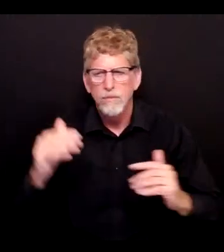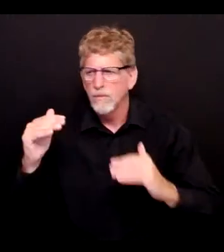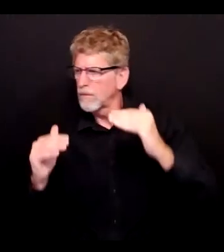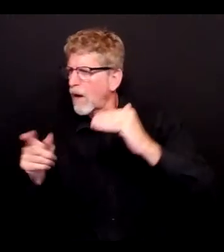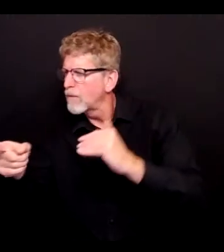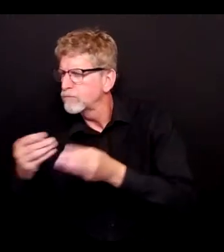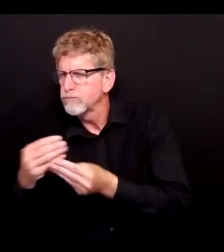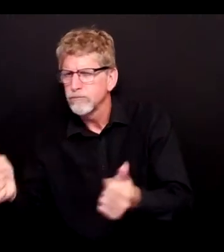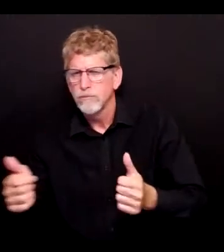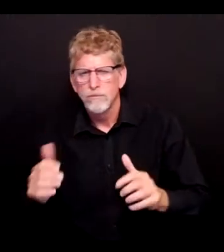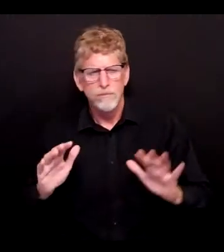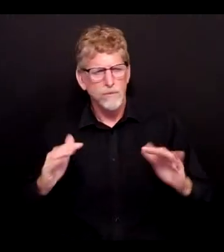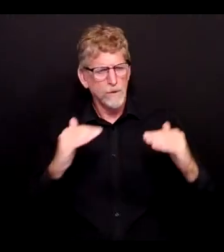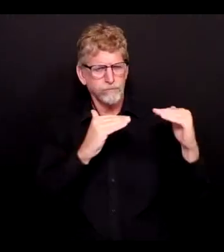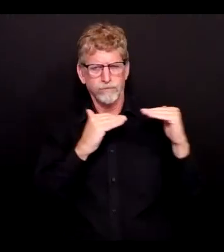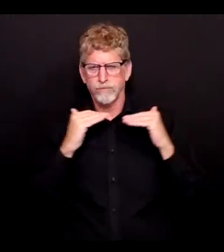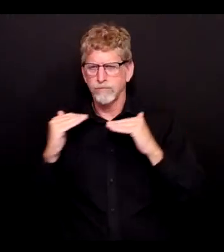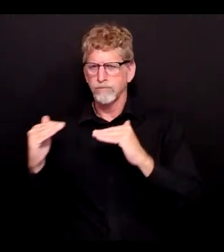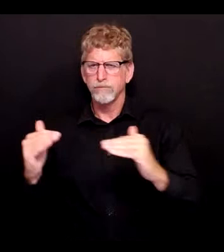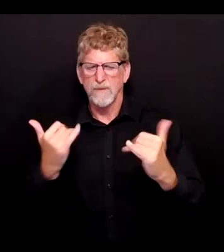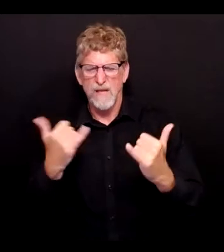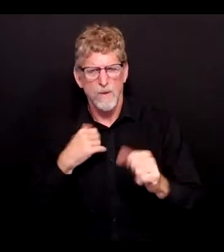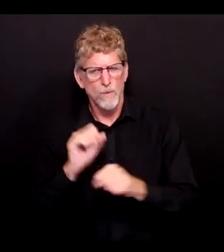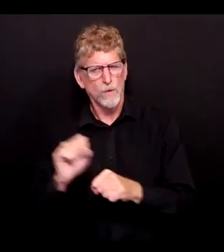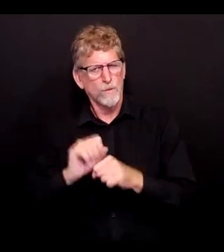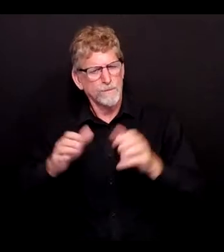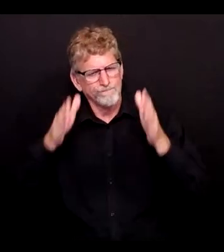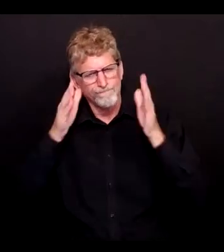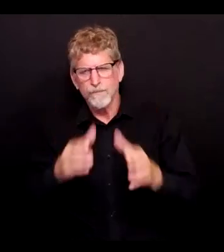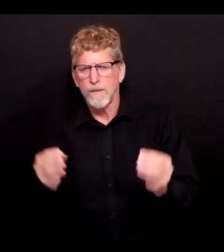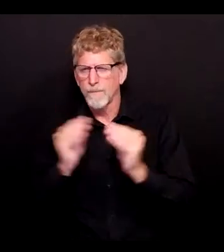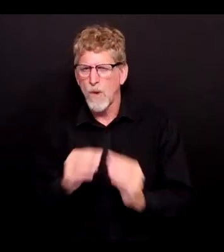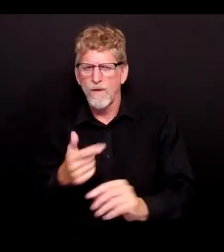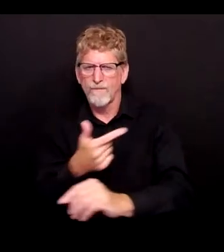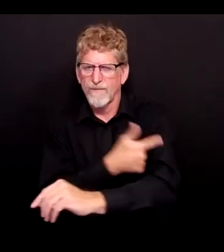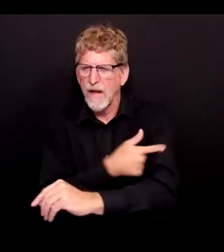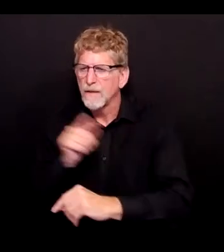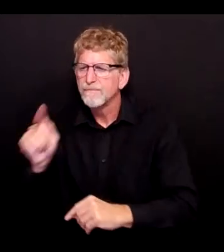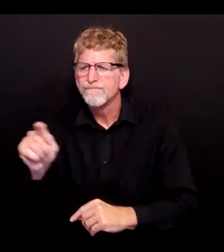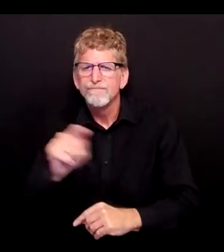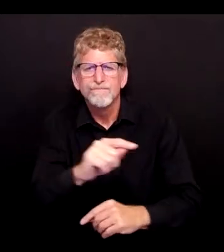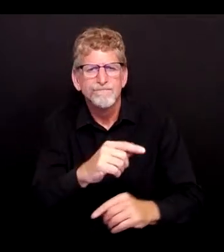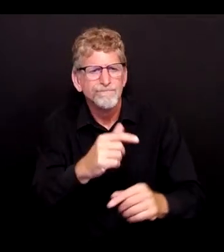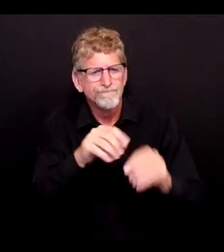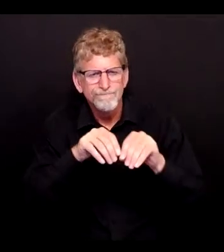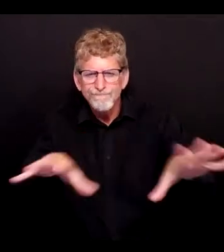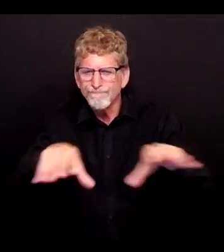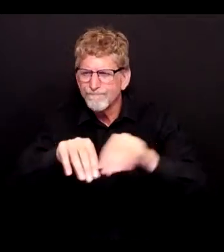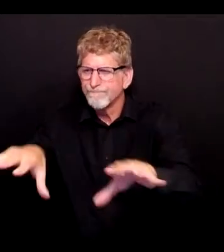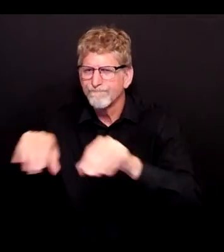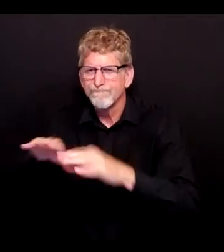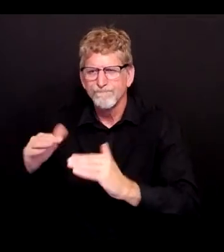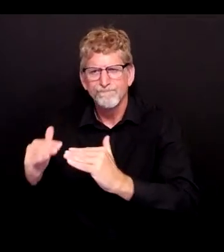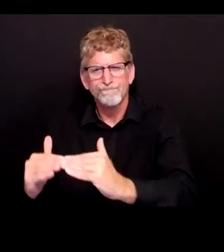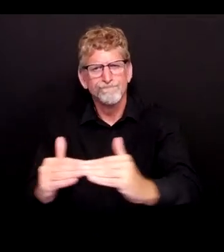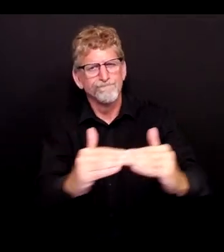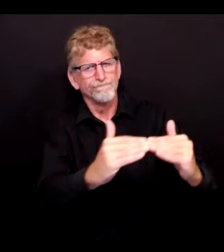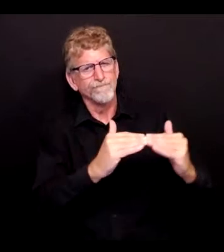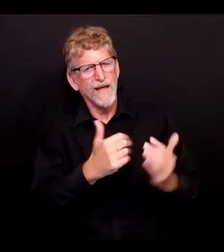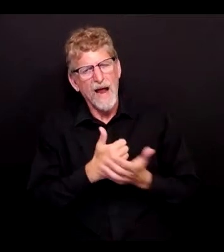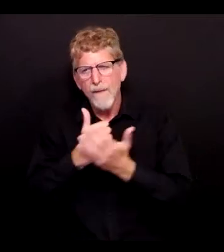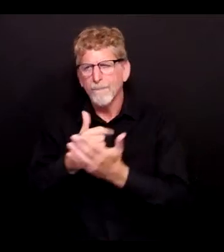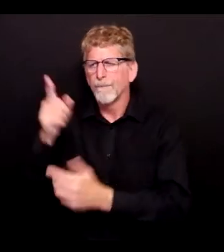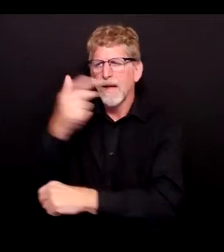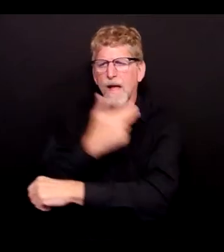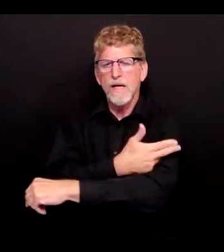vaccine providers all the time, and the healthcare systems and others are targeting some of their efforts